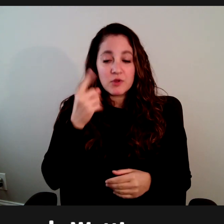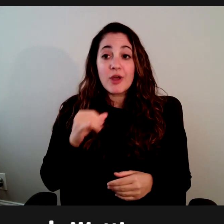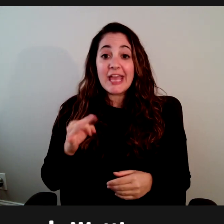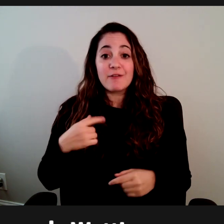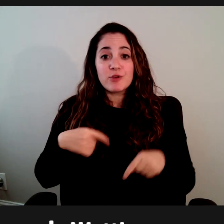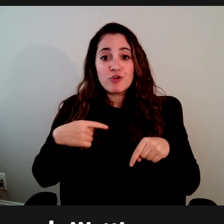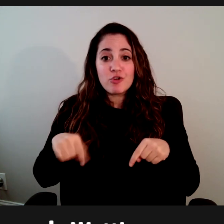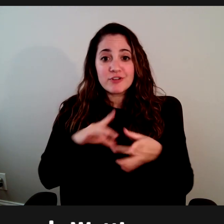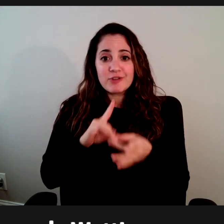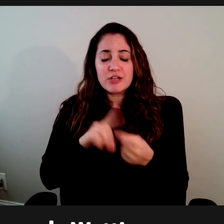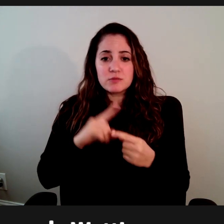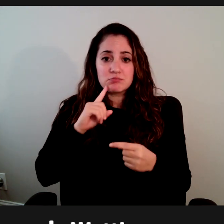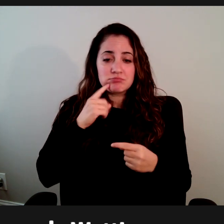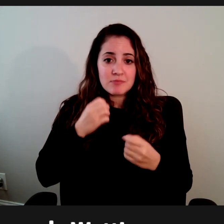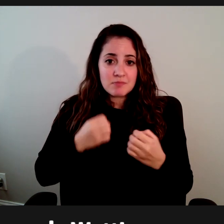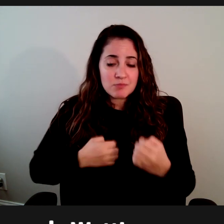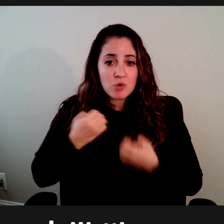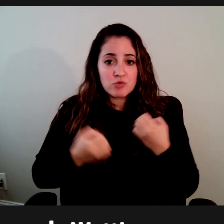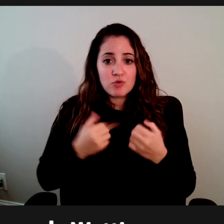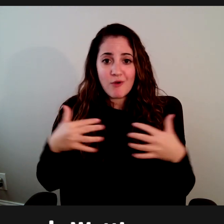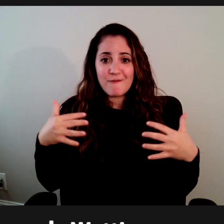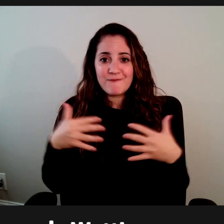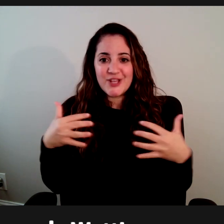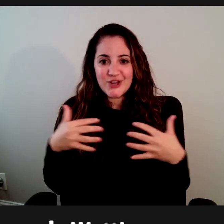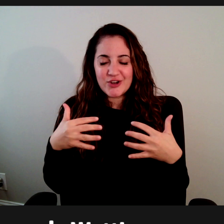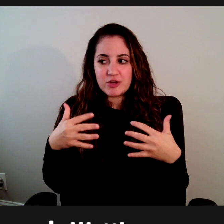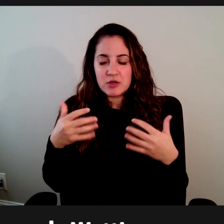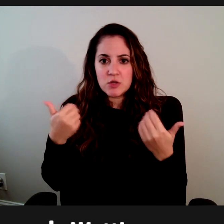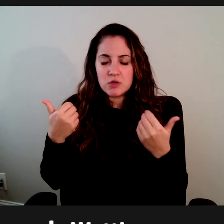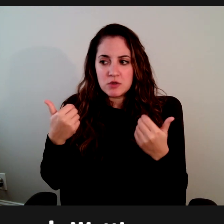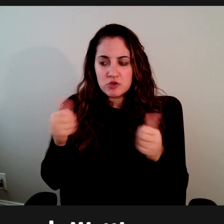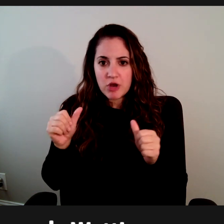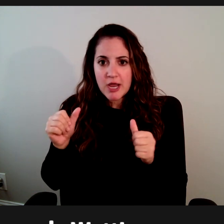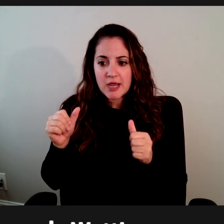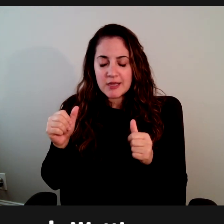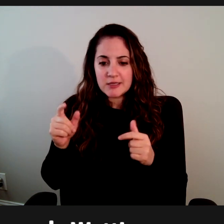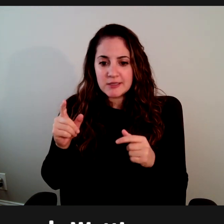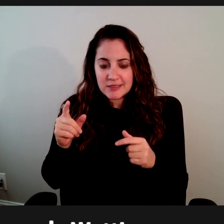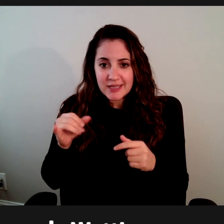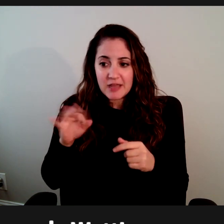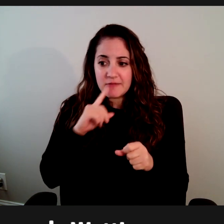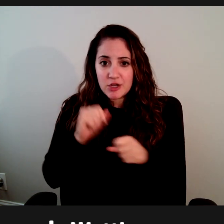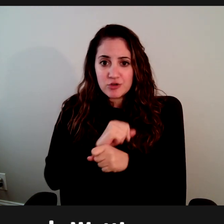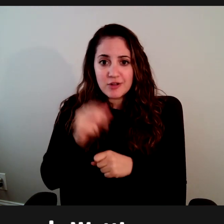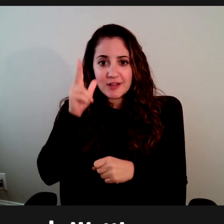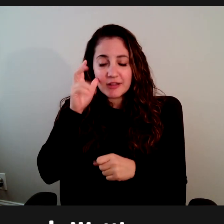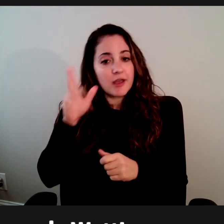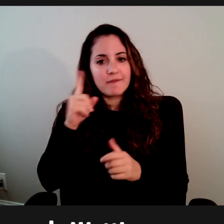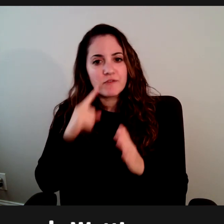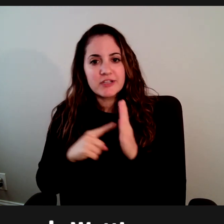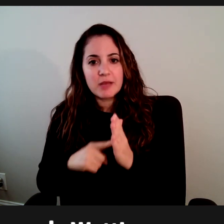just being nervous about an intense emotion or a fear that it's going to be the consequence of, if I really